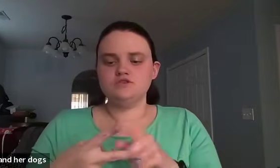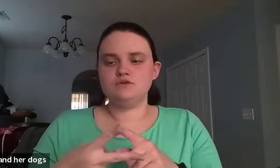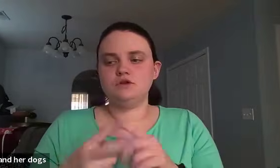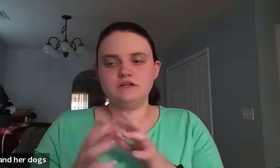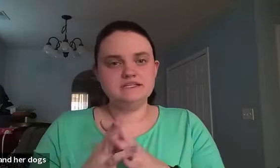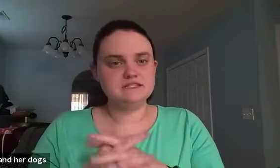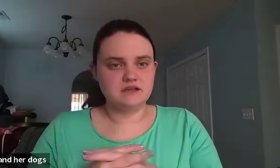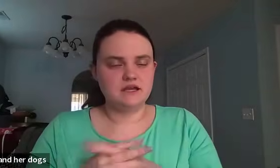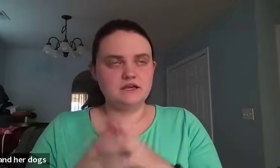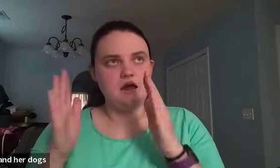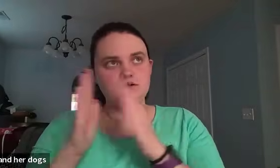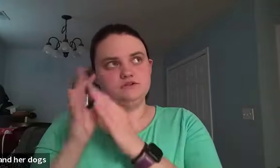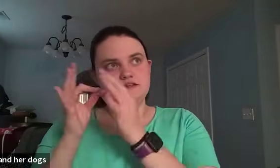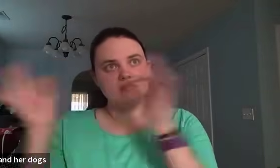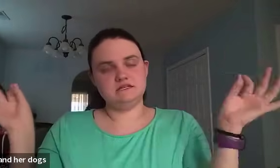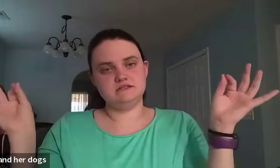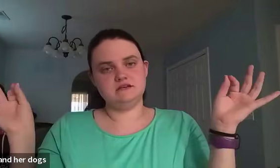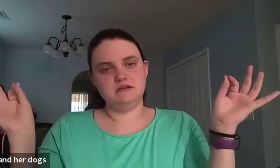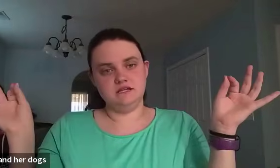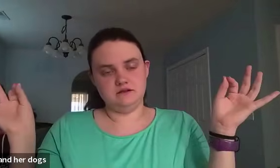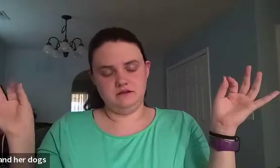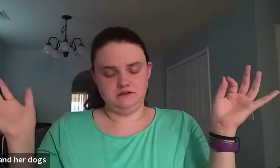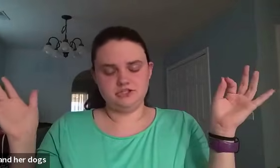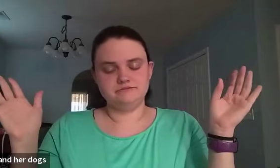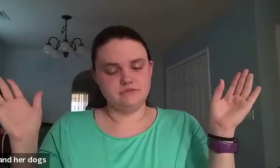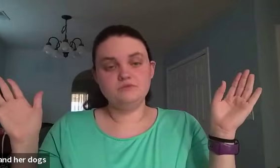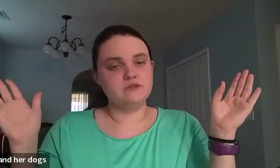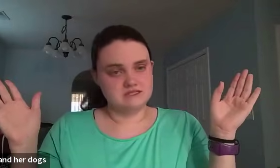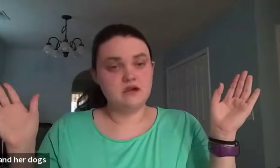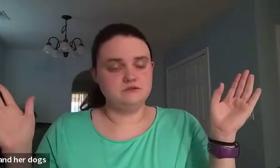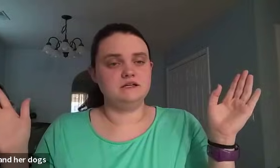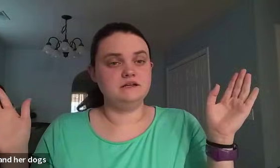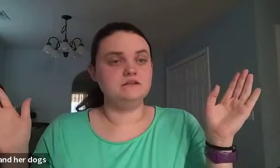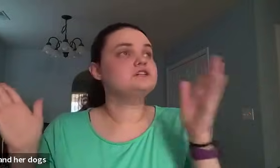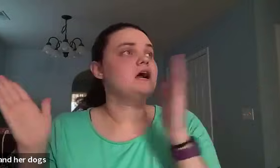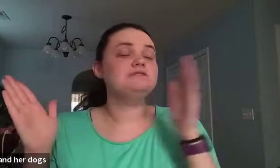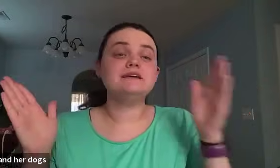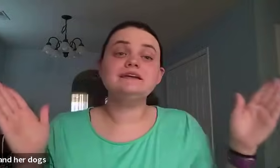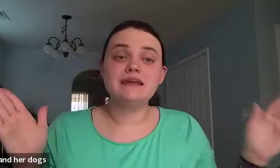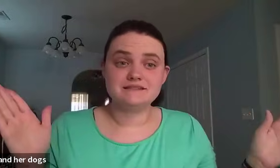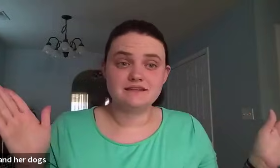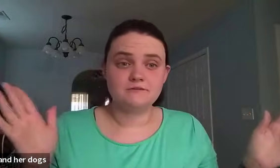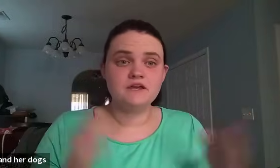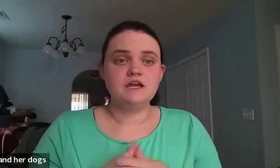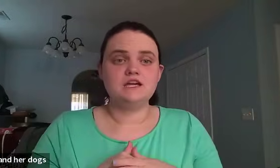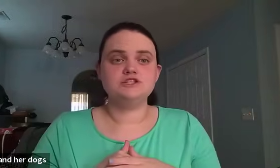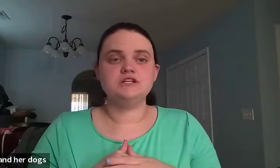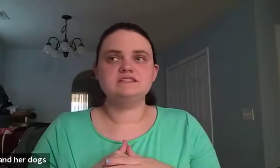So learning to sign, how you say that sentence in English. Nope, that's how you say it in English. How you say it in ASL is you're going to